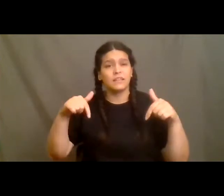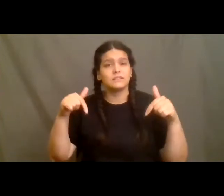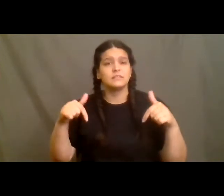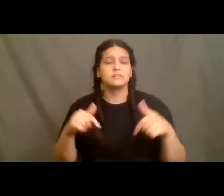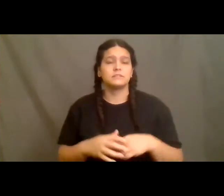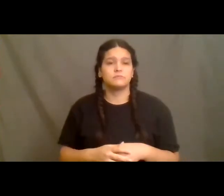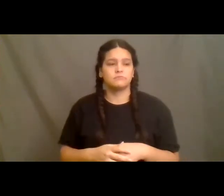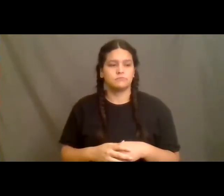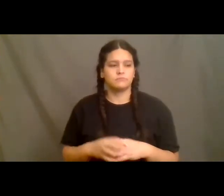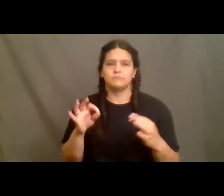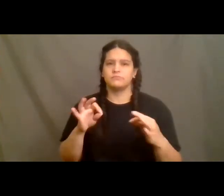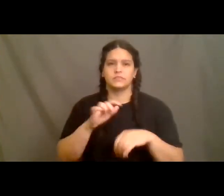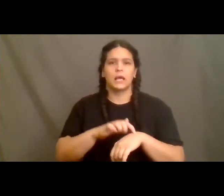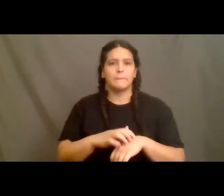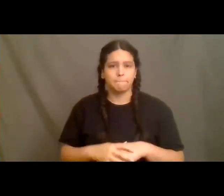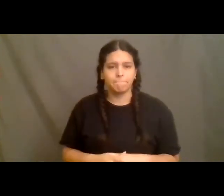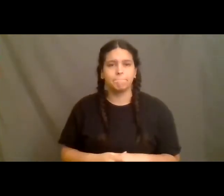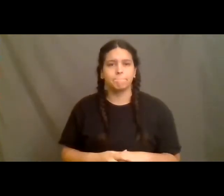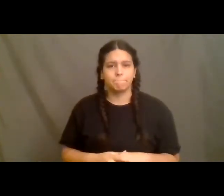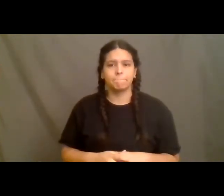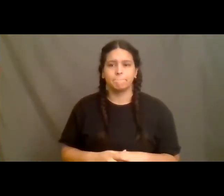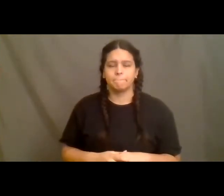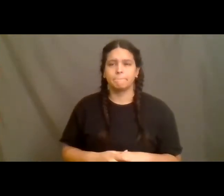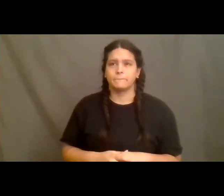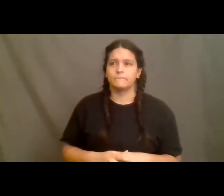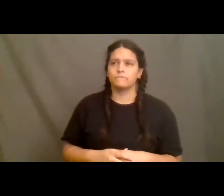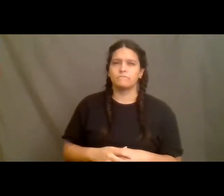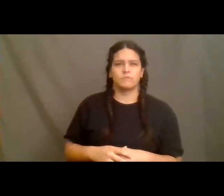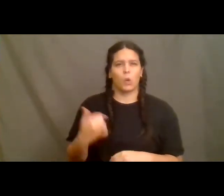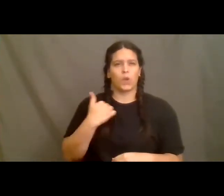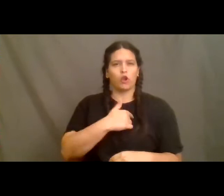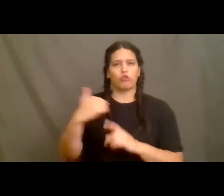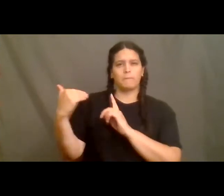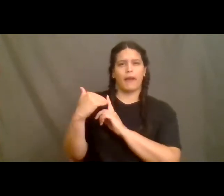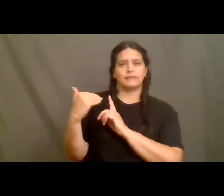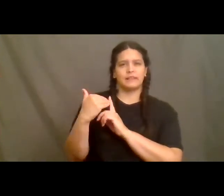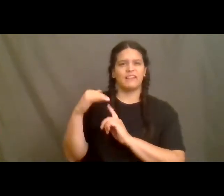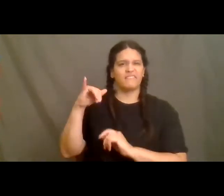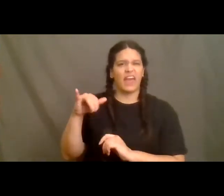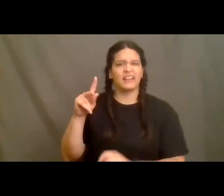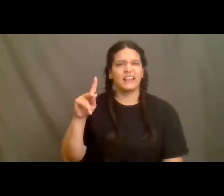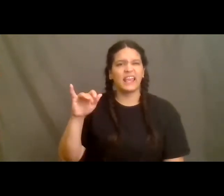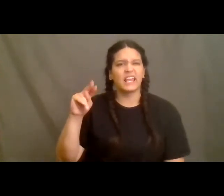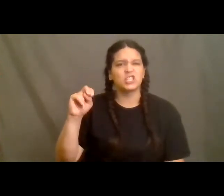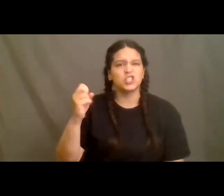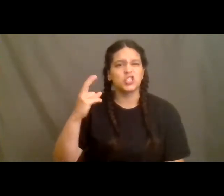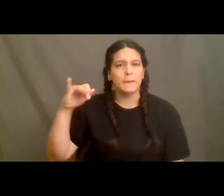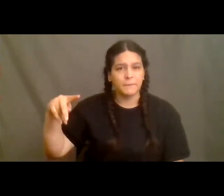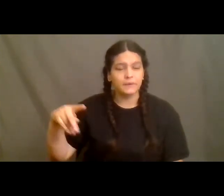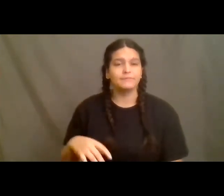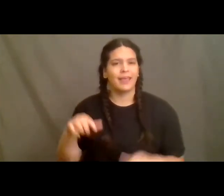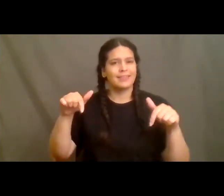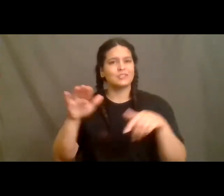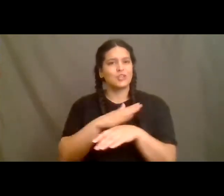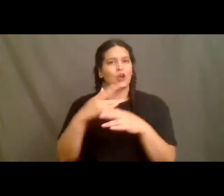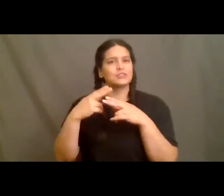I really believe that this is a time where she's reminding us of kinship. So this song is about that. It's